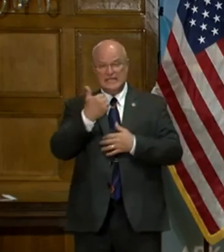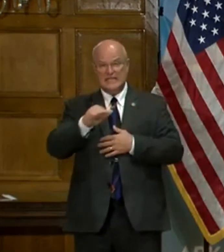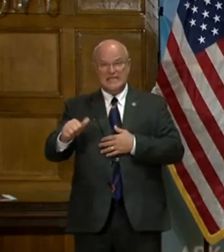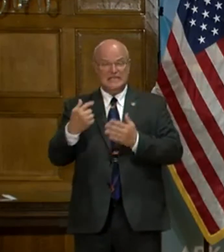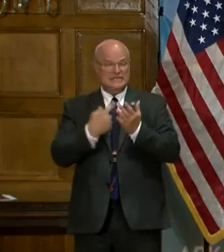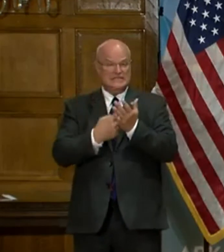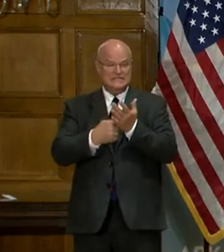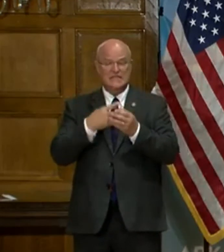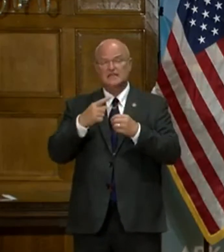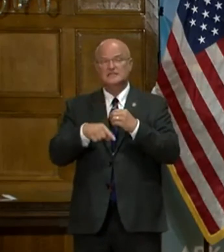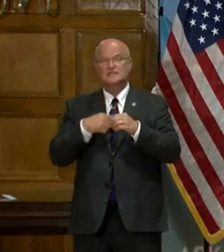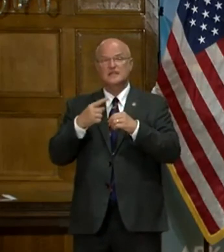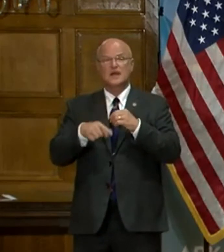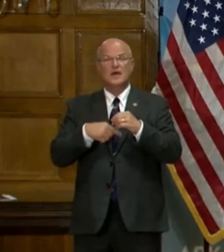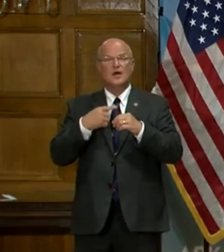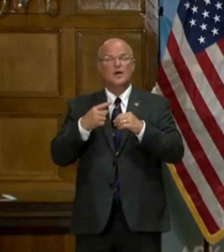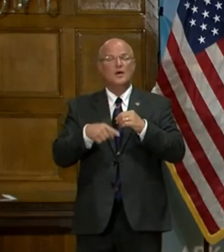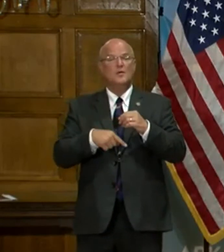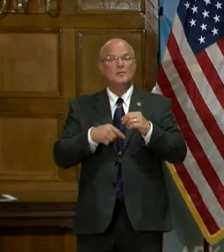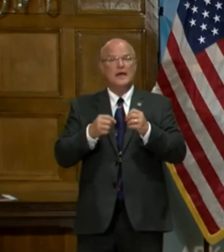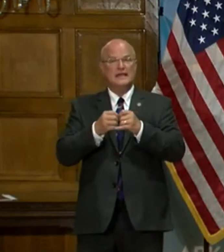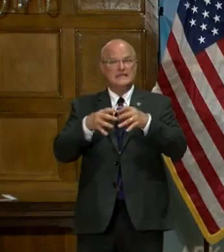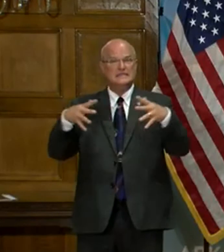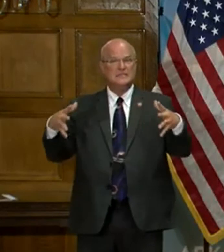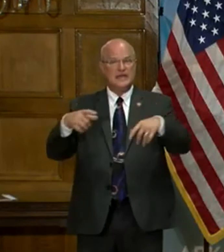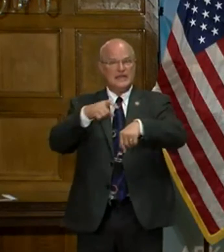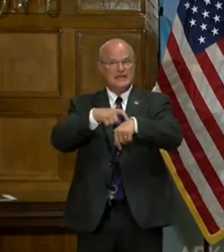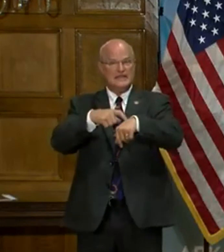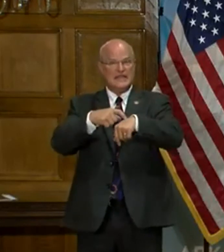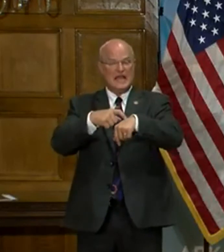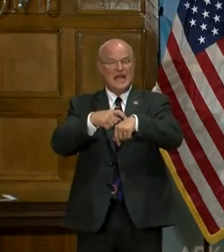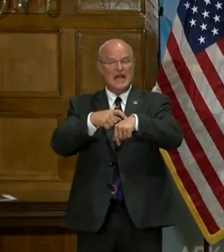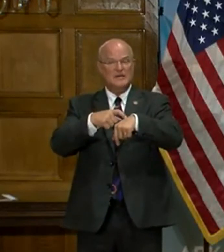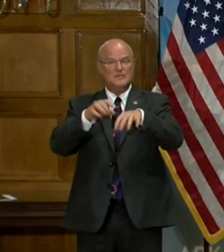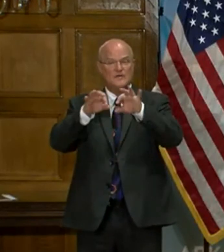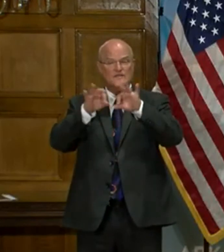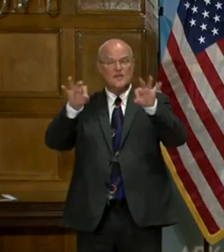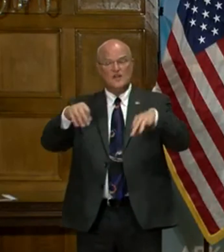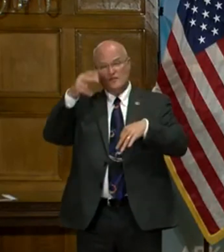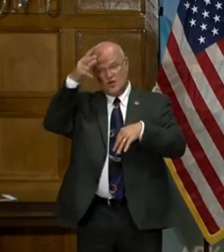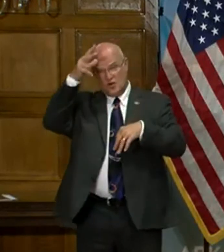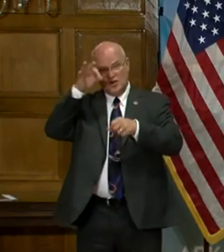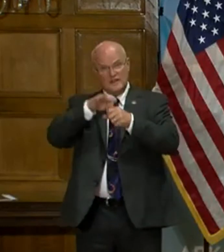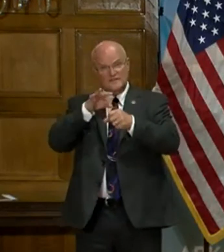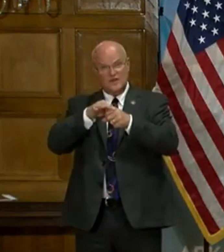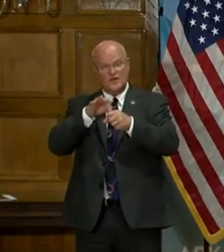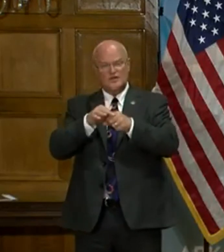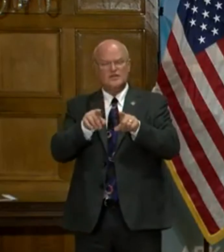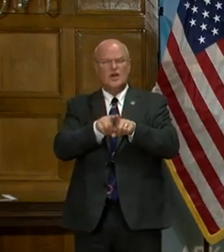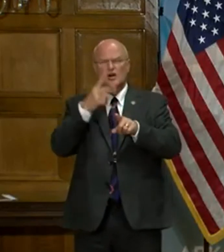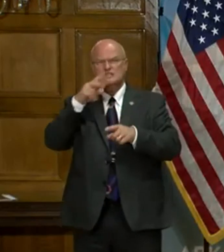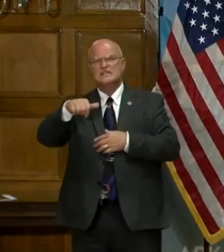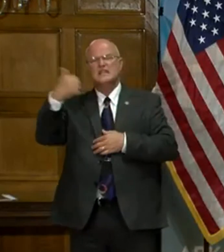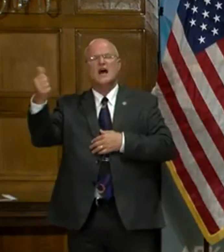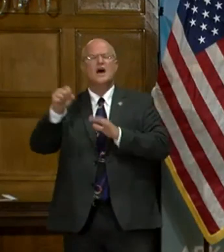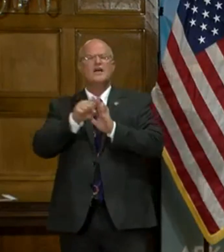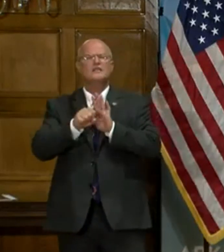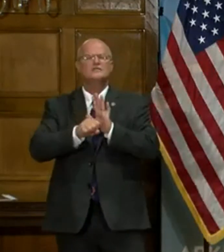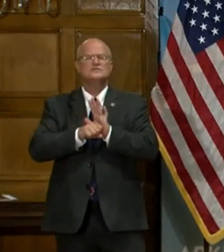any discussion about expanding the time frame for early voting? And then we've also seen some other